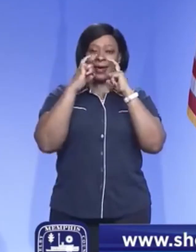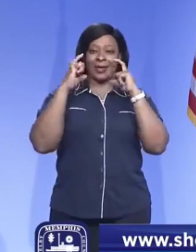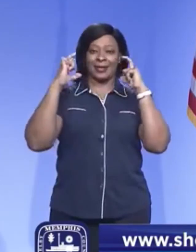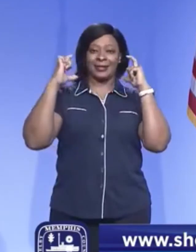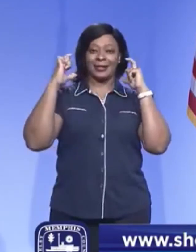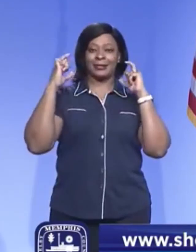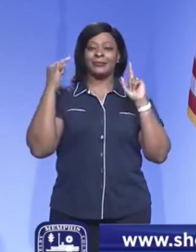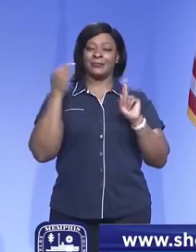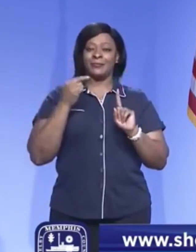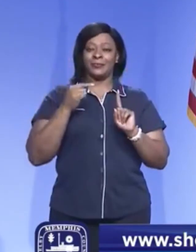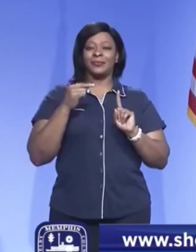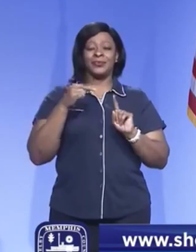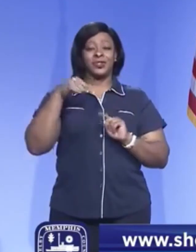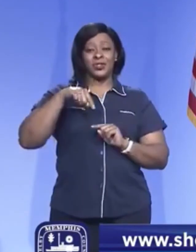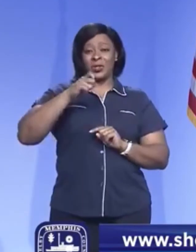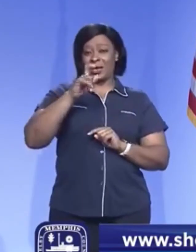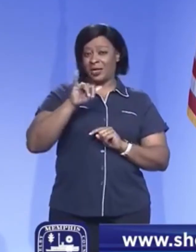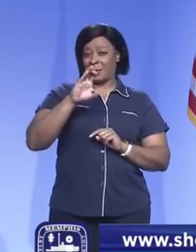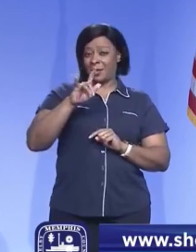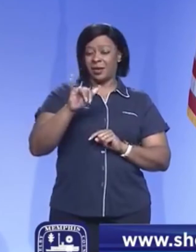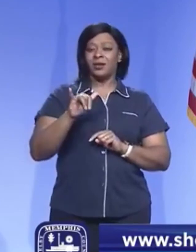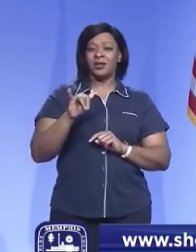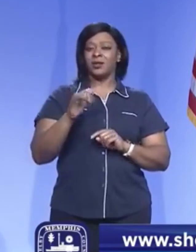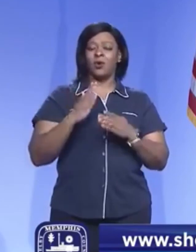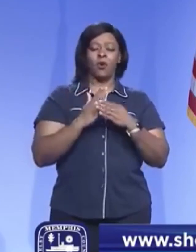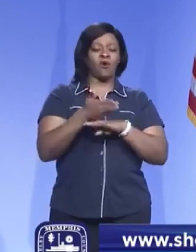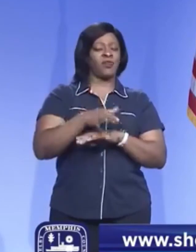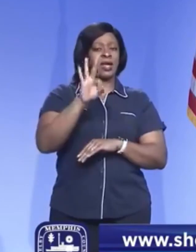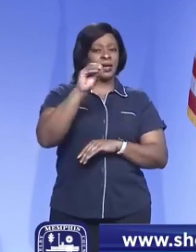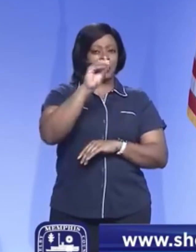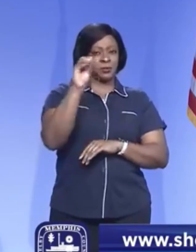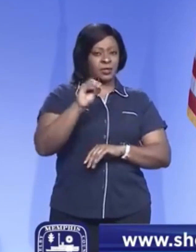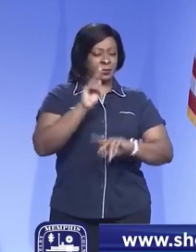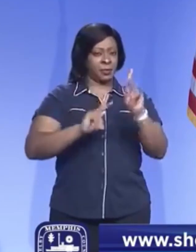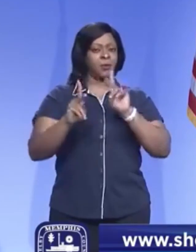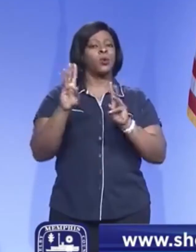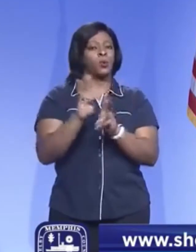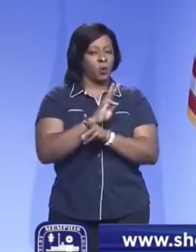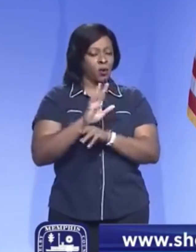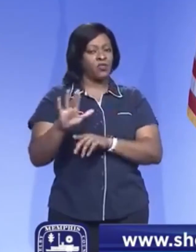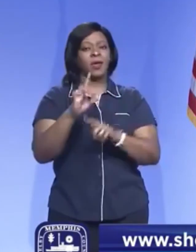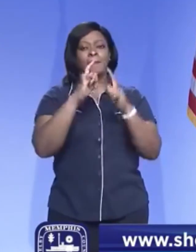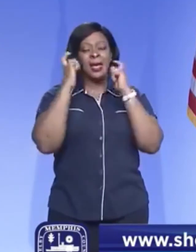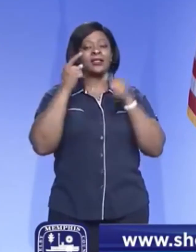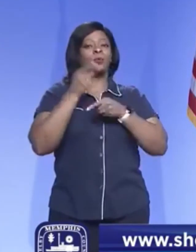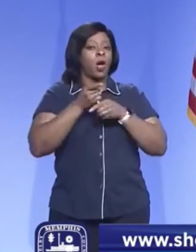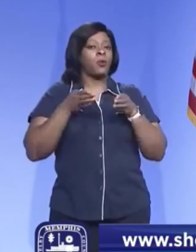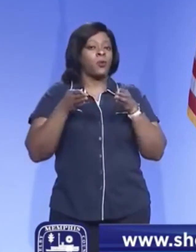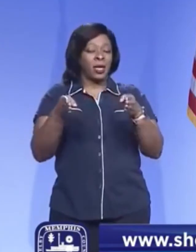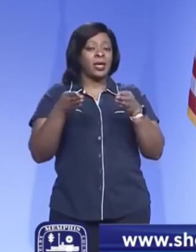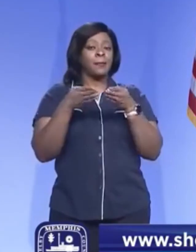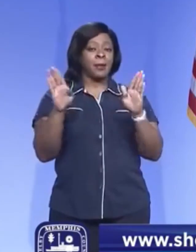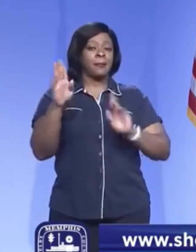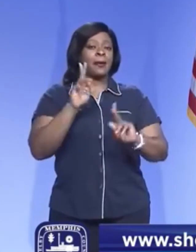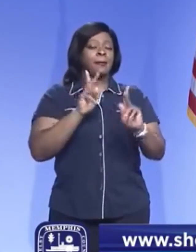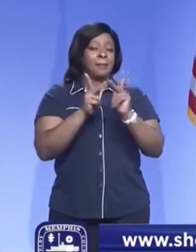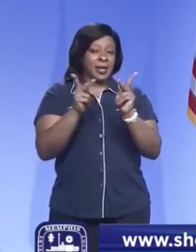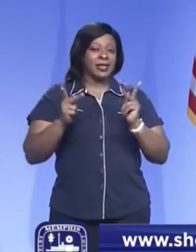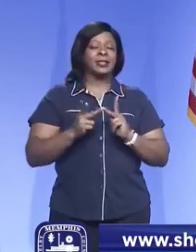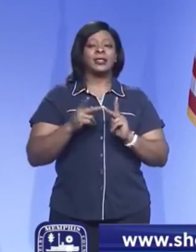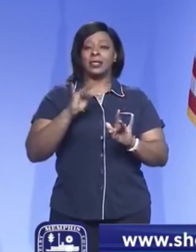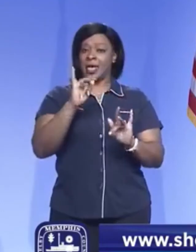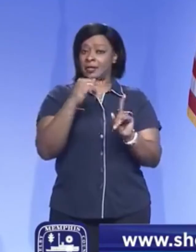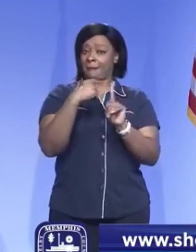do know in Shelby County, well over 90% of people are wearing masks correctly in public places, and that's